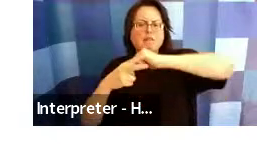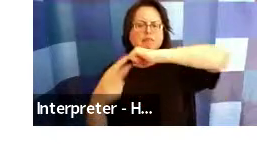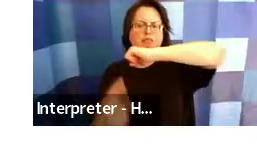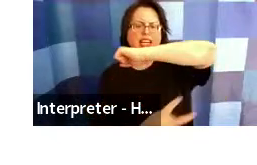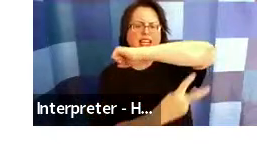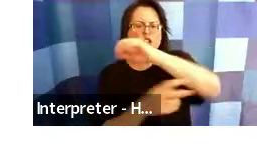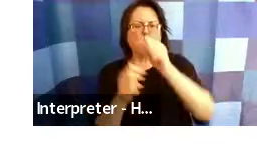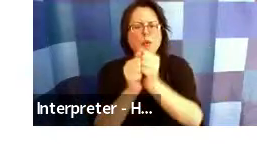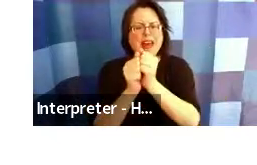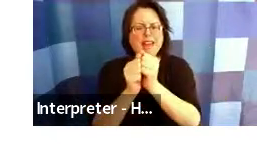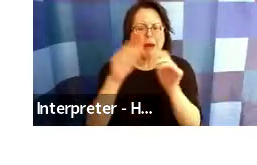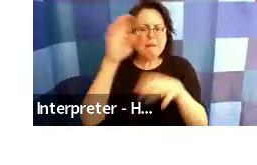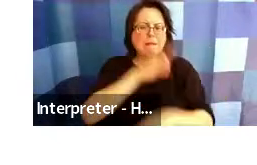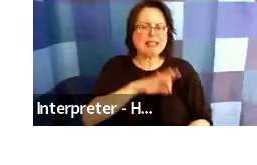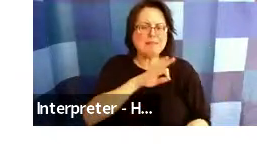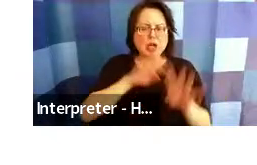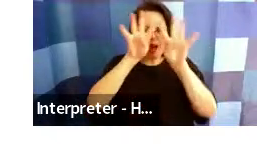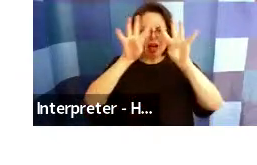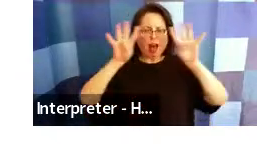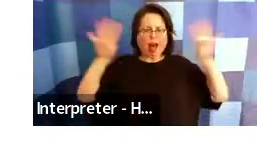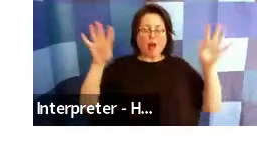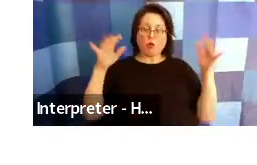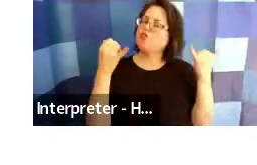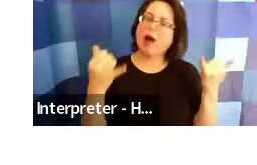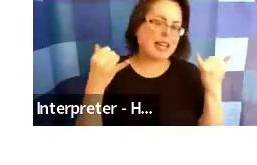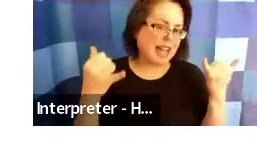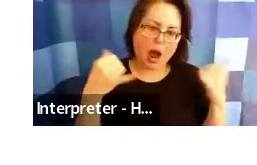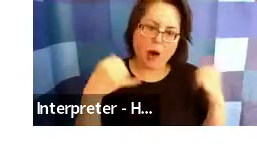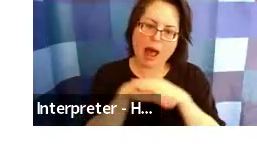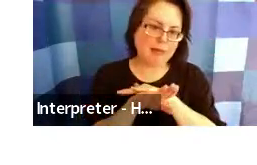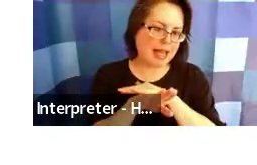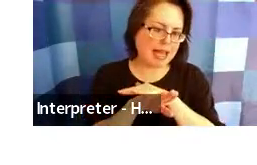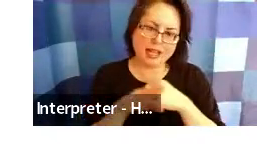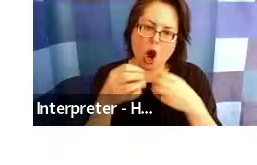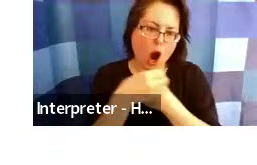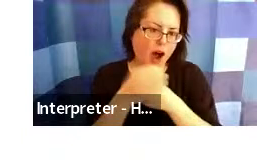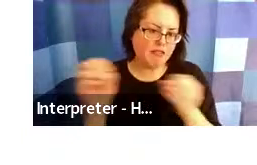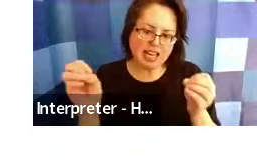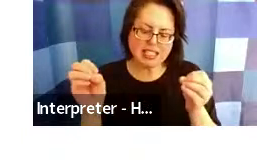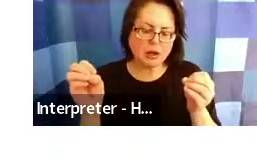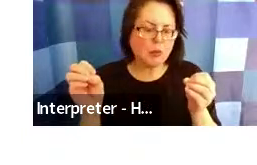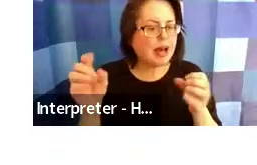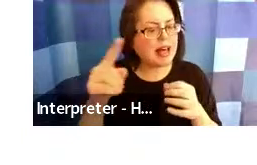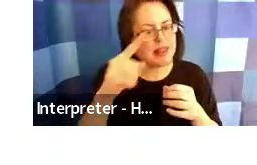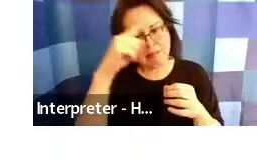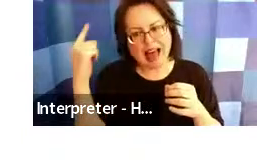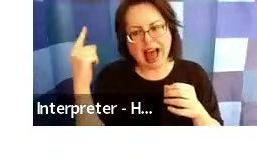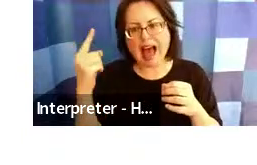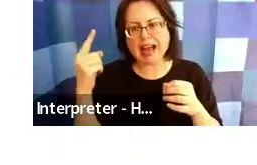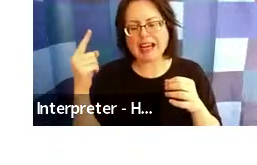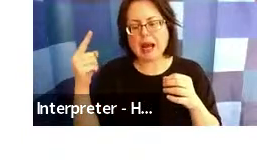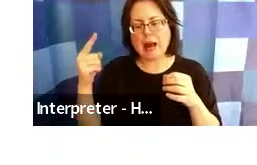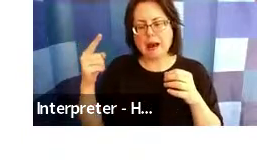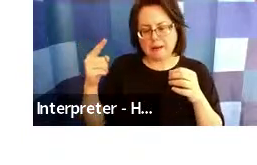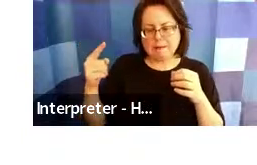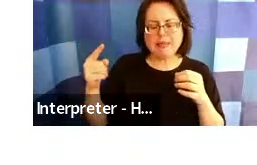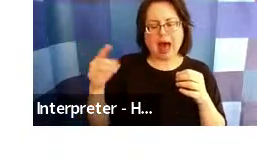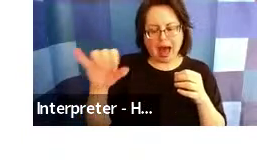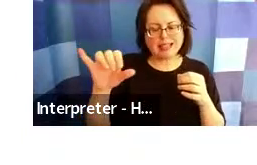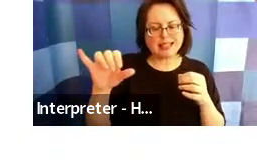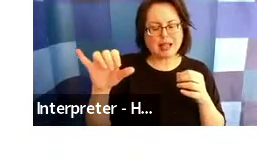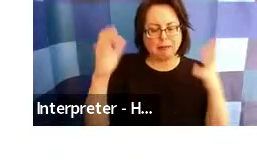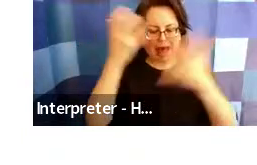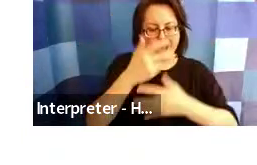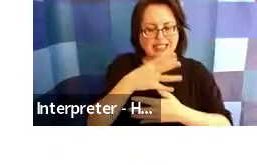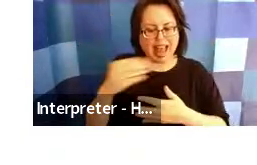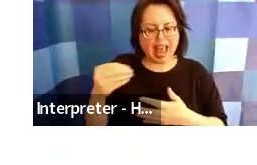Currently, I'm sitting in the office in a black face mask and red shirt with a white wall behind me. And I will toss it